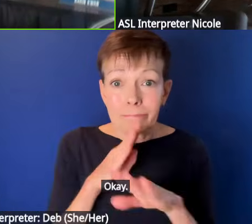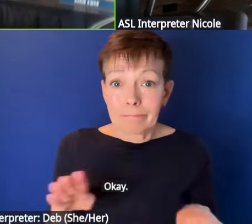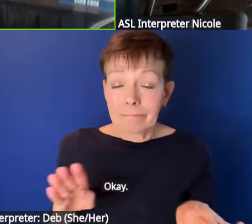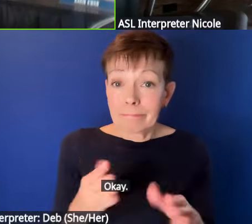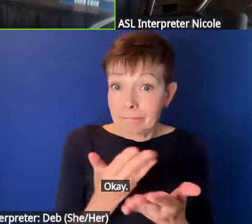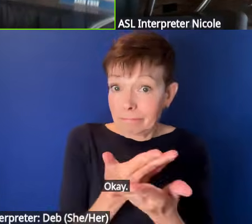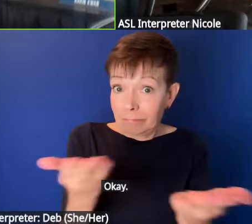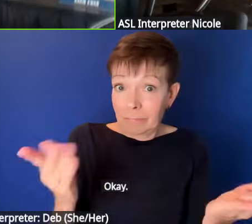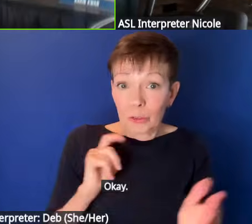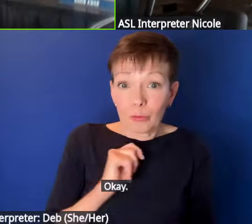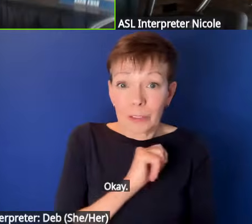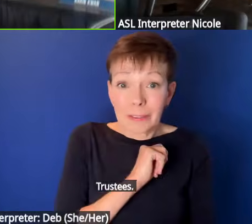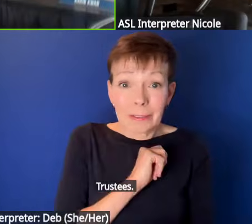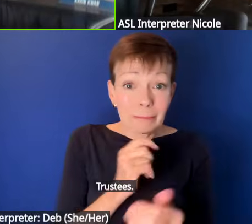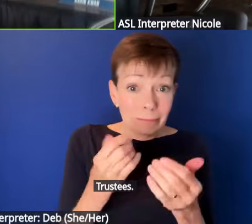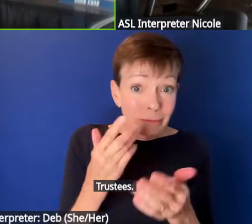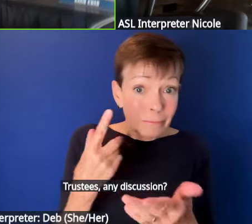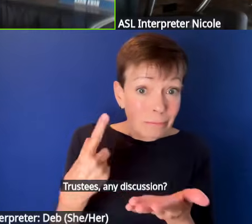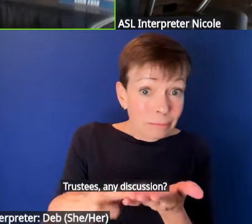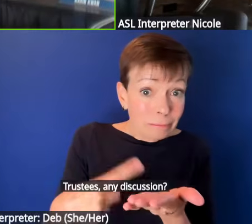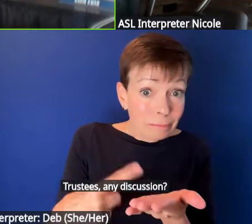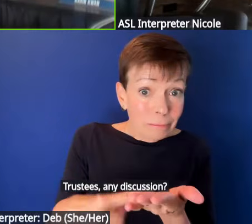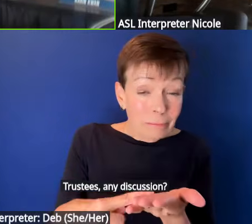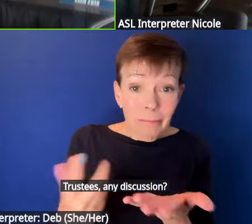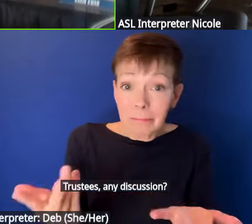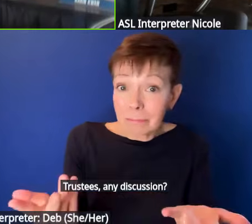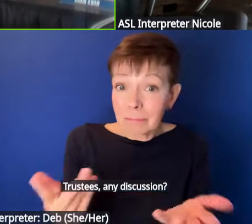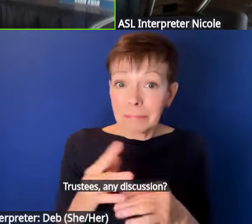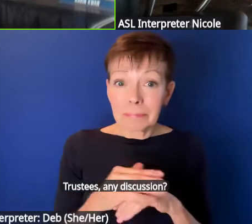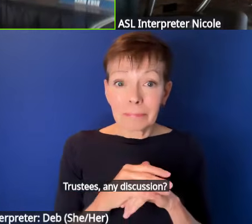Trustees, any discussion?